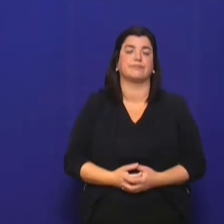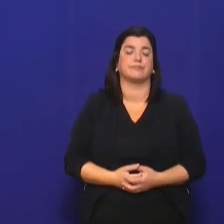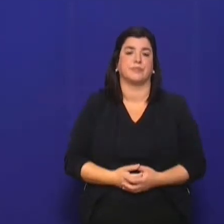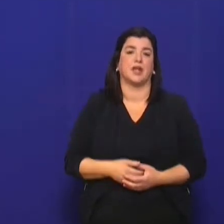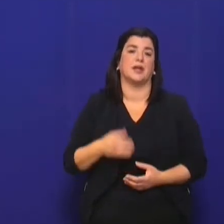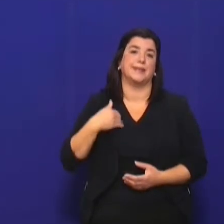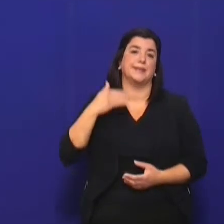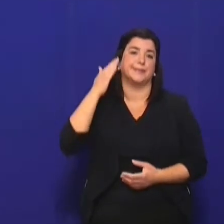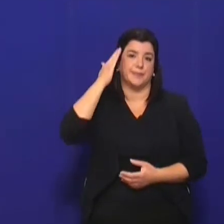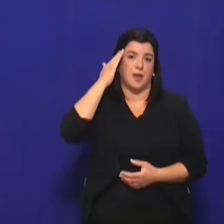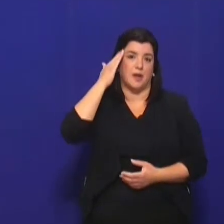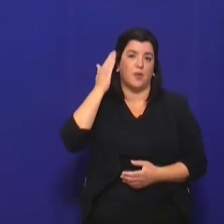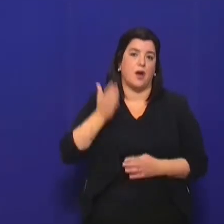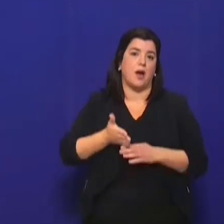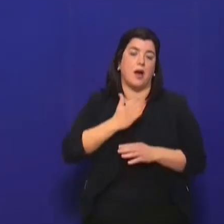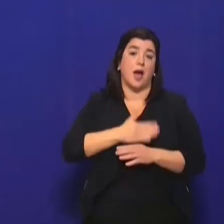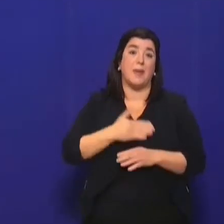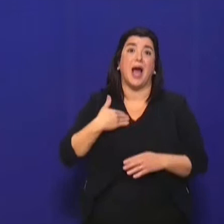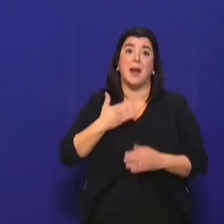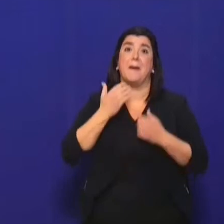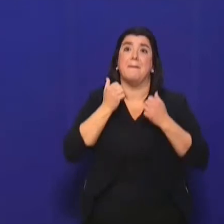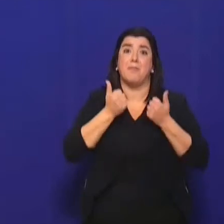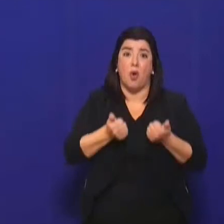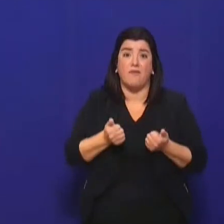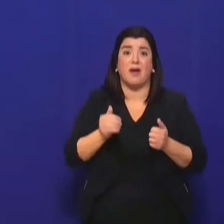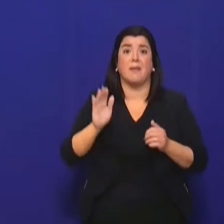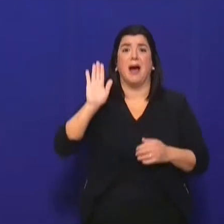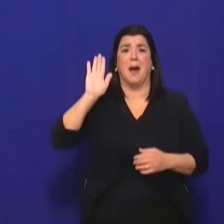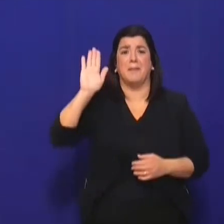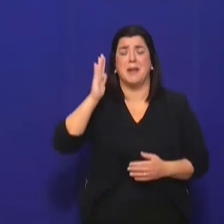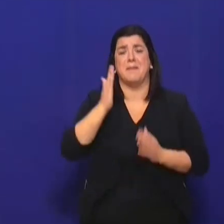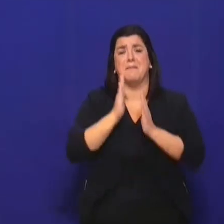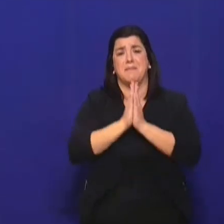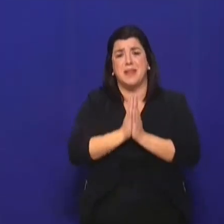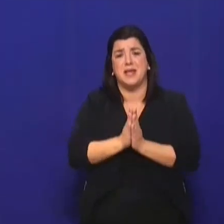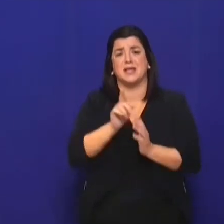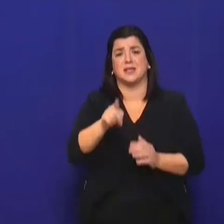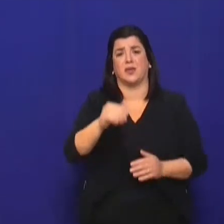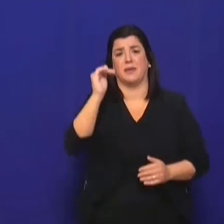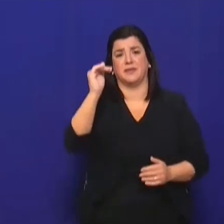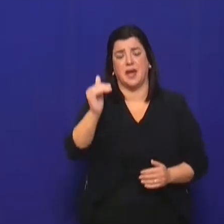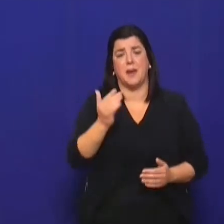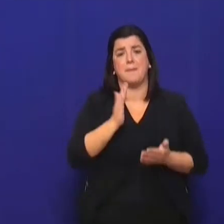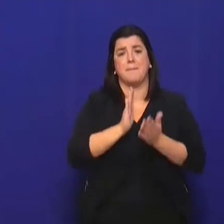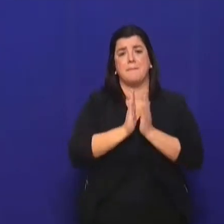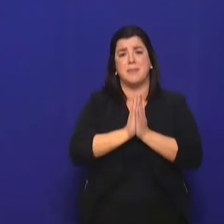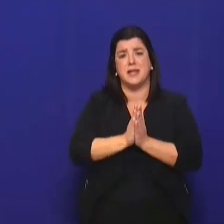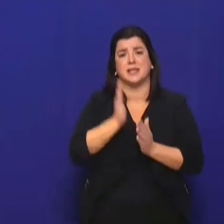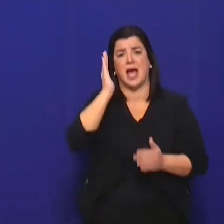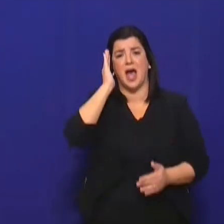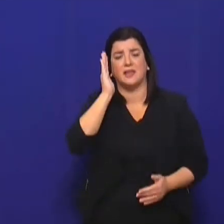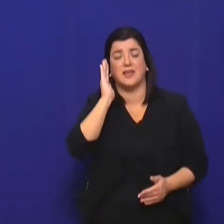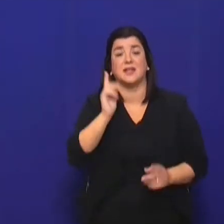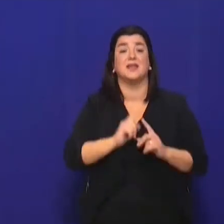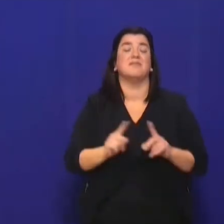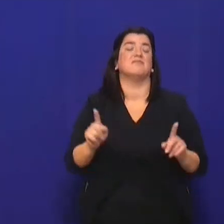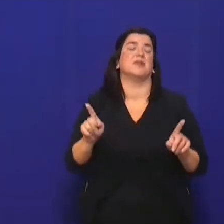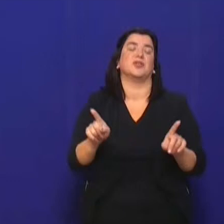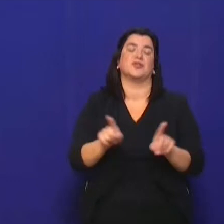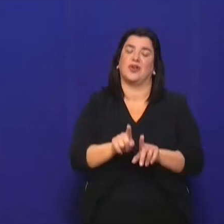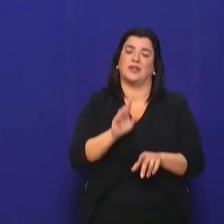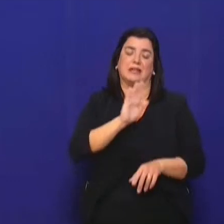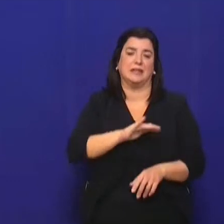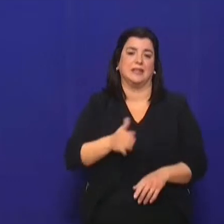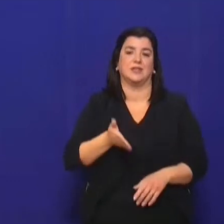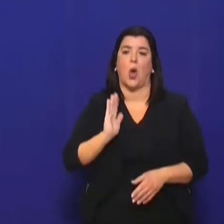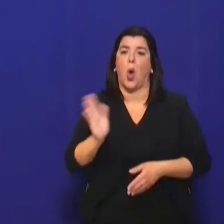kien mistenni, appellajna u għamilna l-appelli tagħna, però xorta sibna li kien hemm numru ta' clusters li kienu qed jiġru u nies